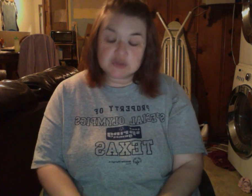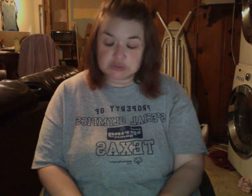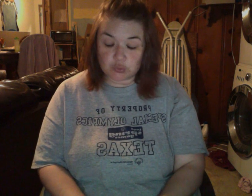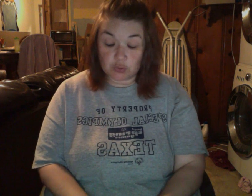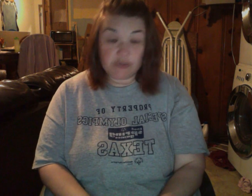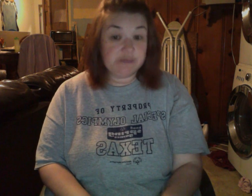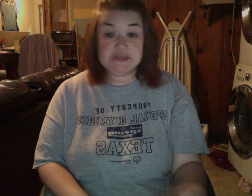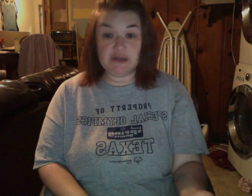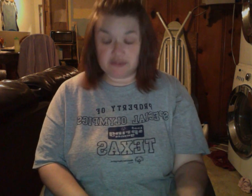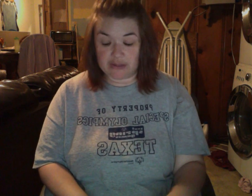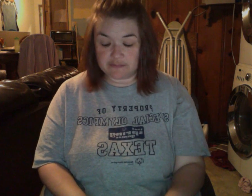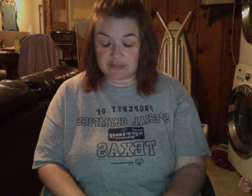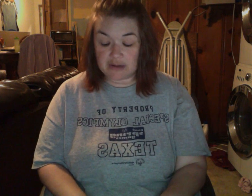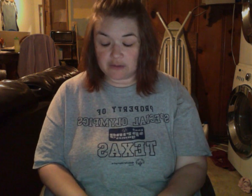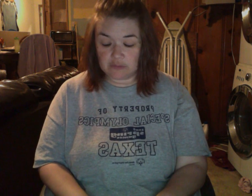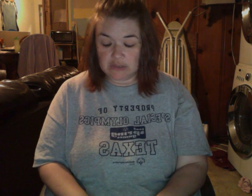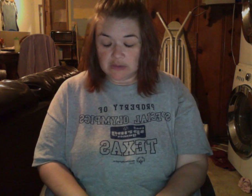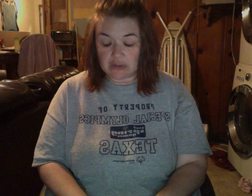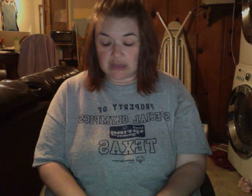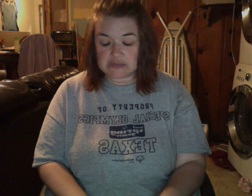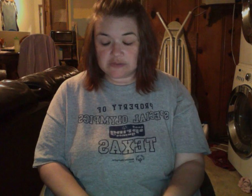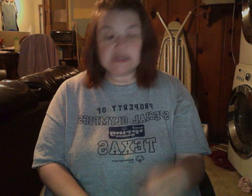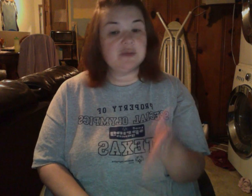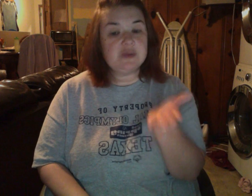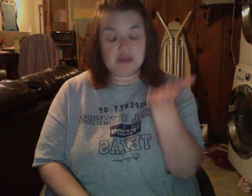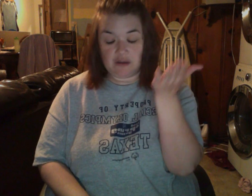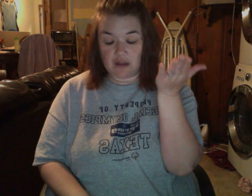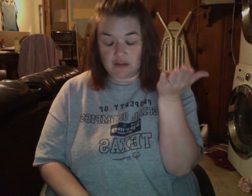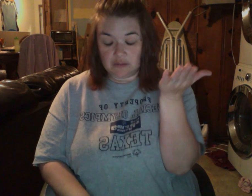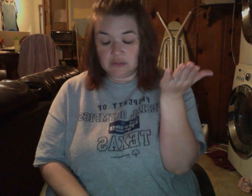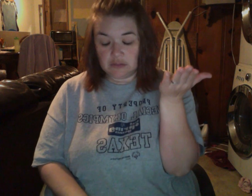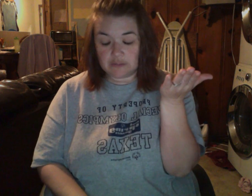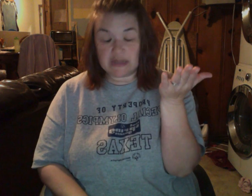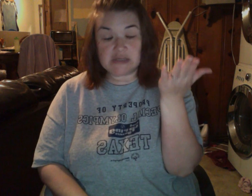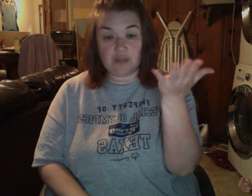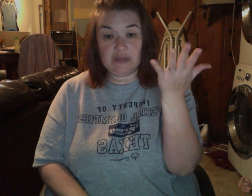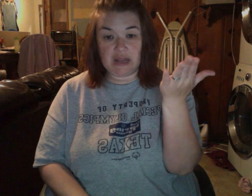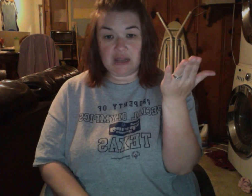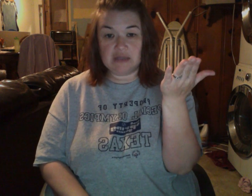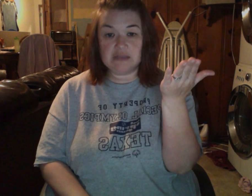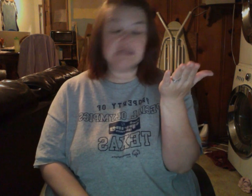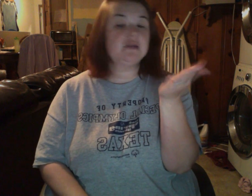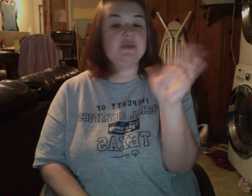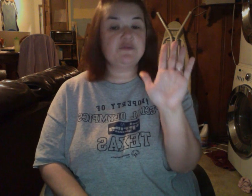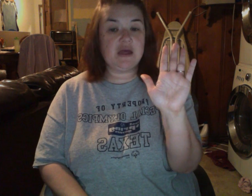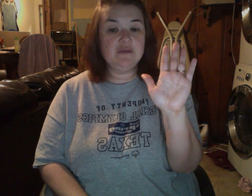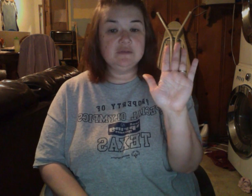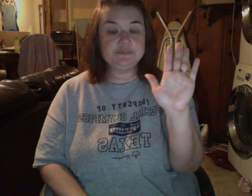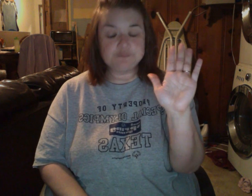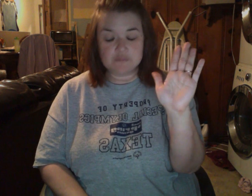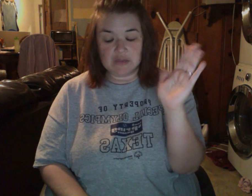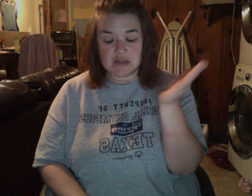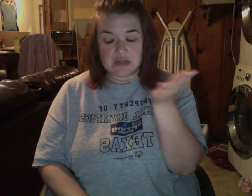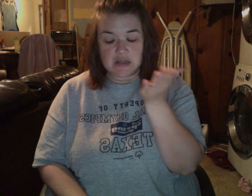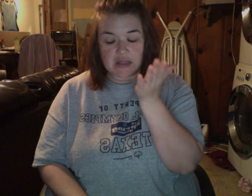field, or we could be talking about a meadow. Okay, so it's going to be, my dominant hand is going to be a 5.